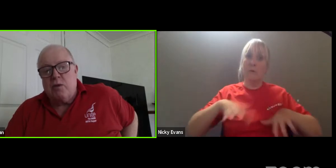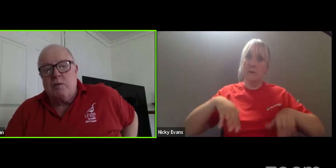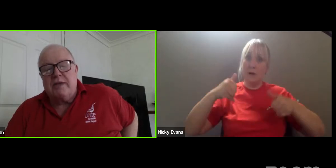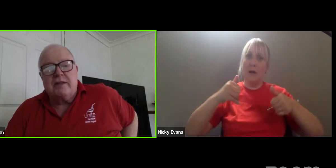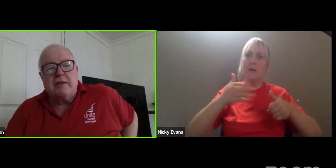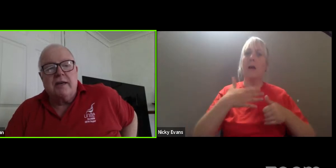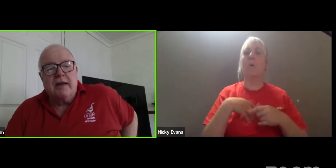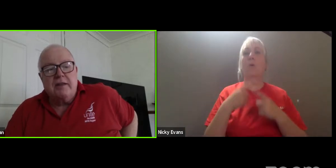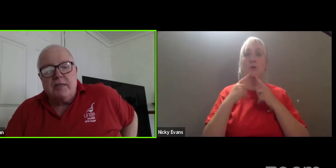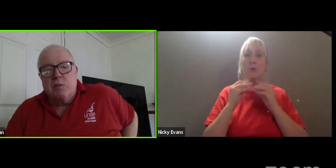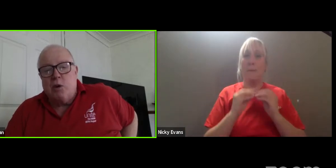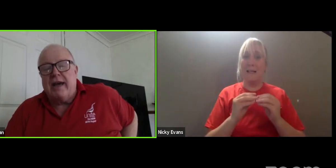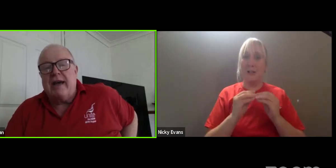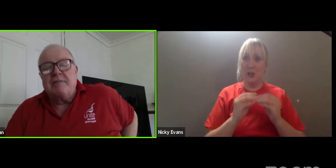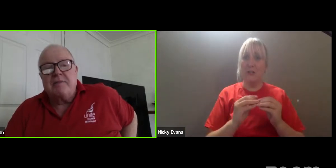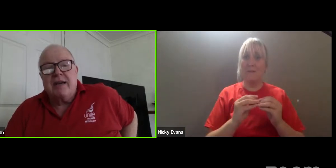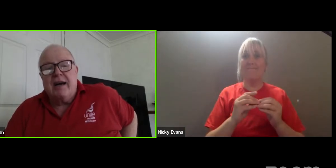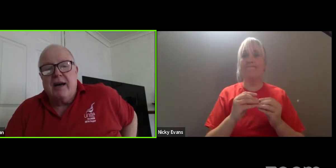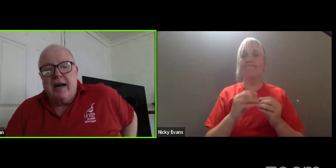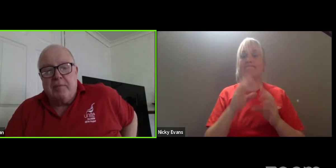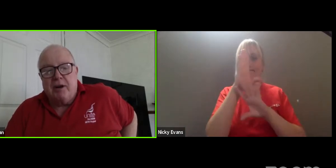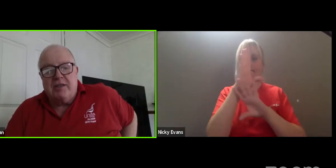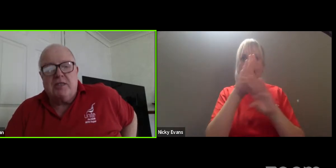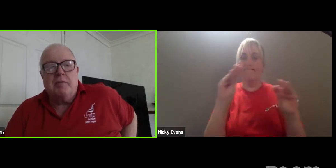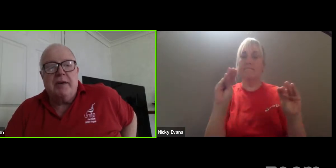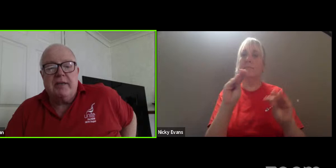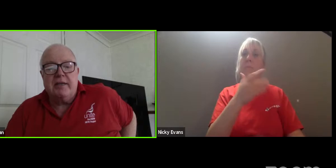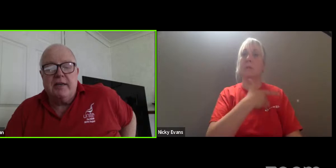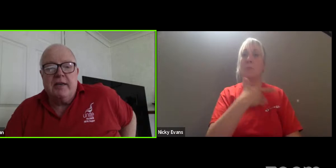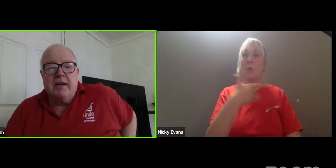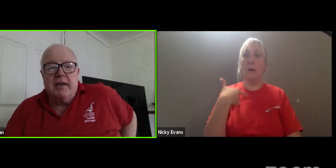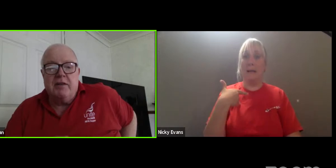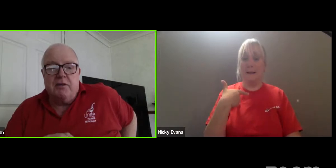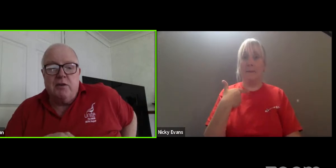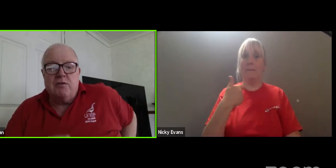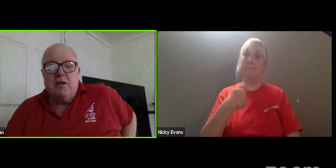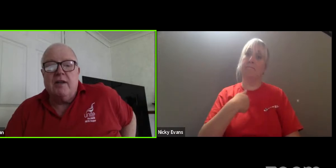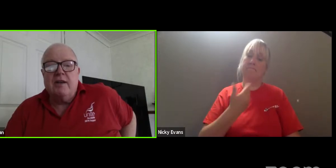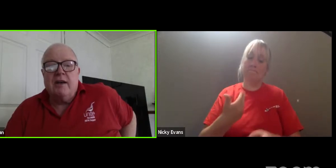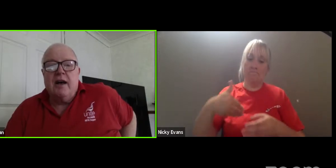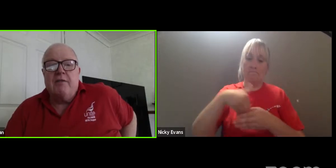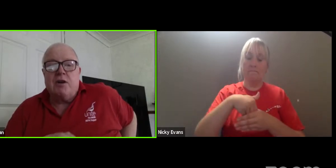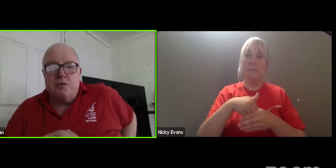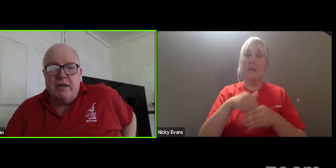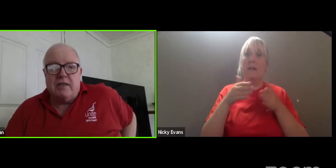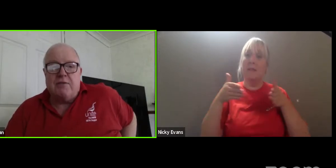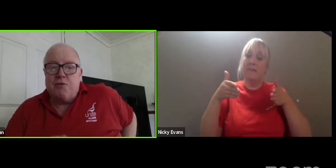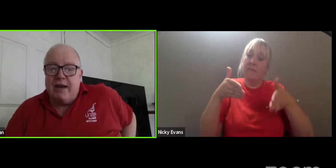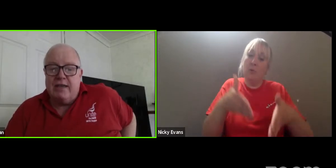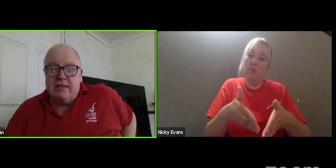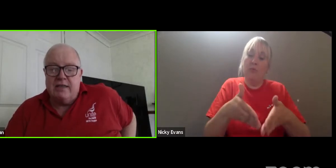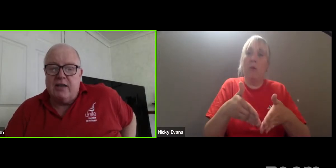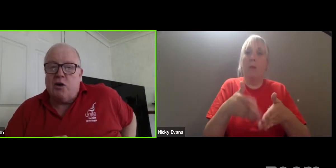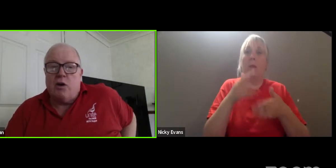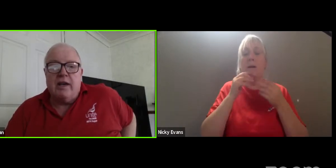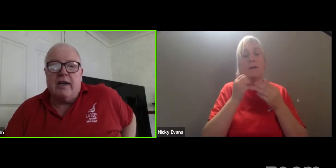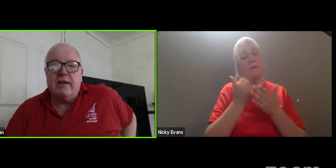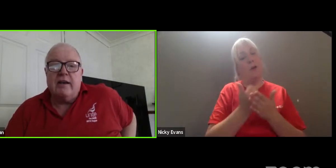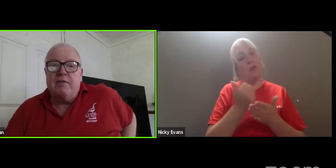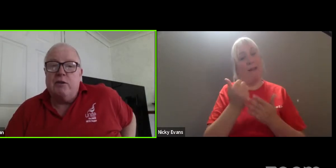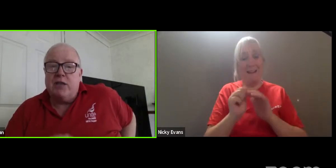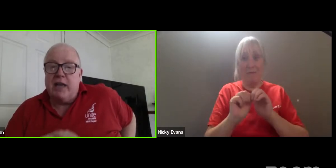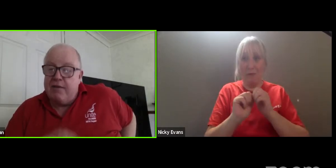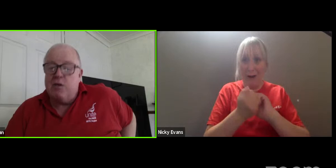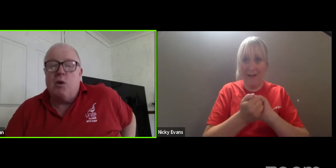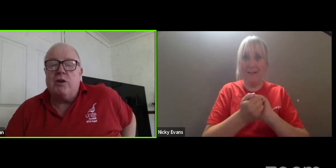for a moment that this morning I participated in the funeral of a great friend and colleague